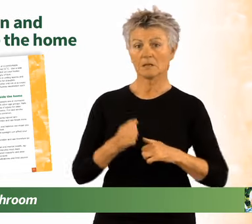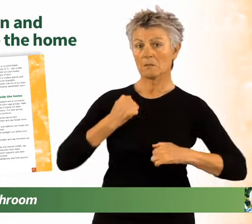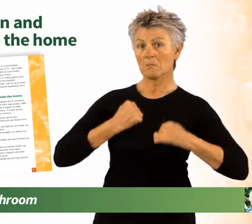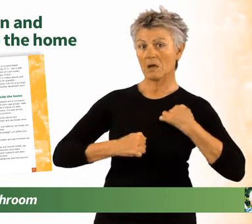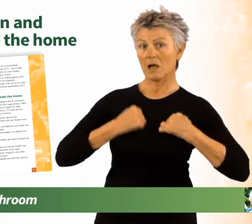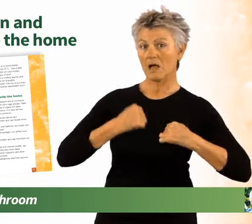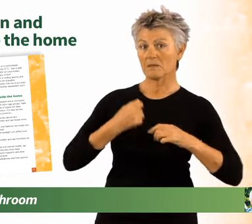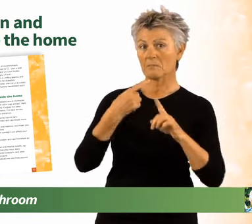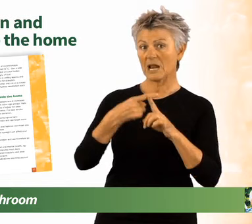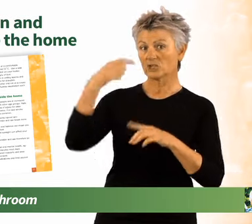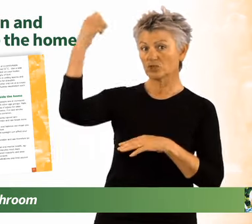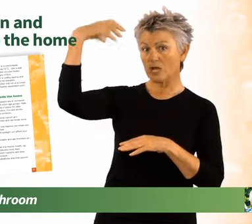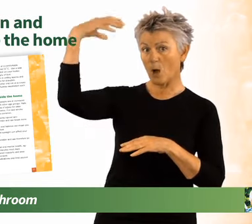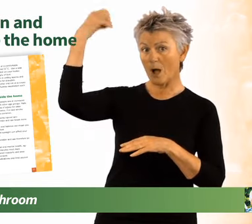In the bathroom,